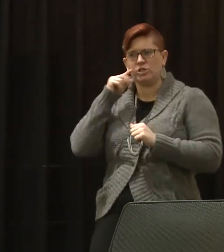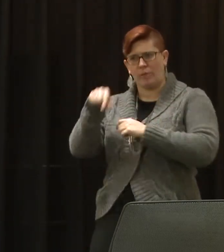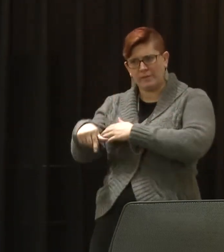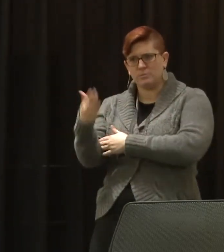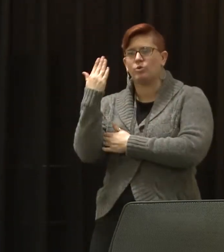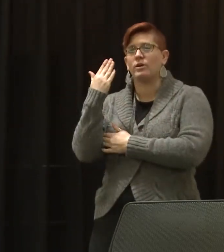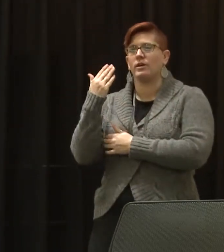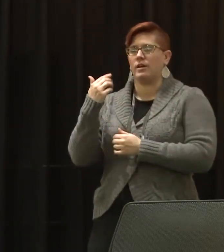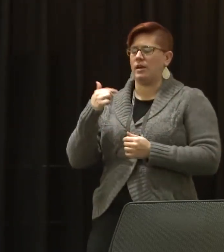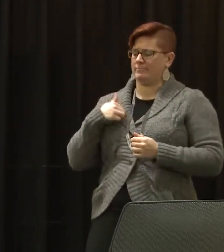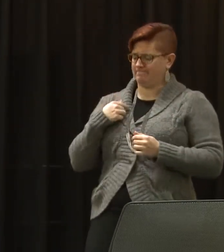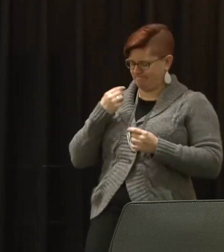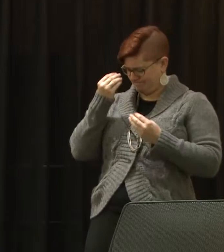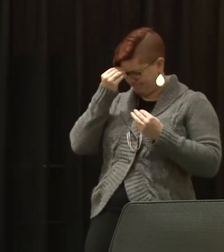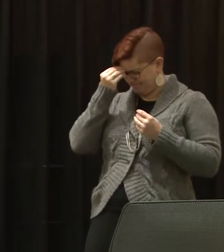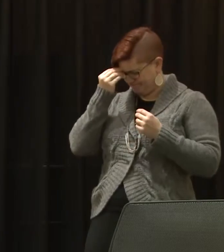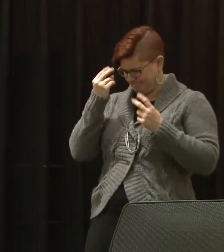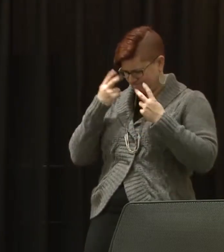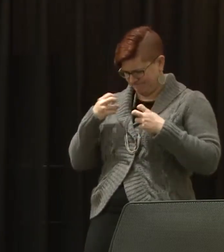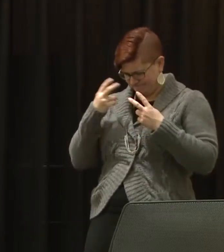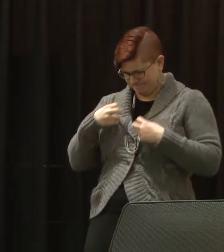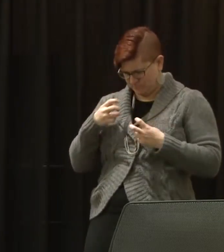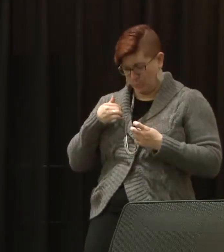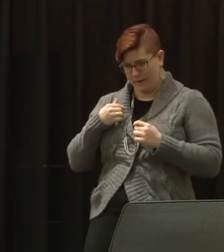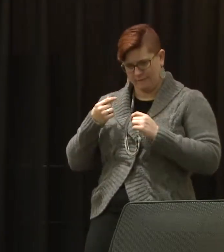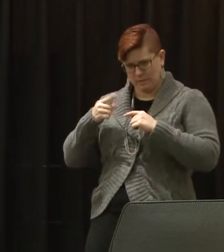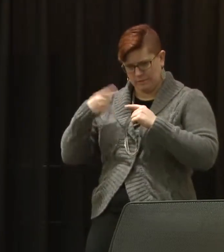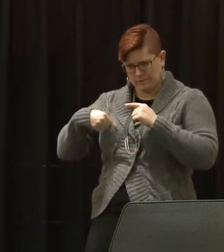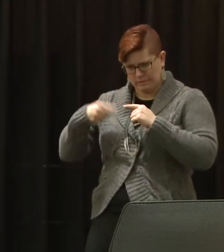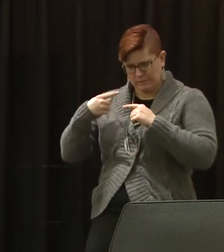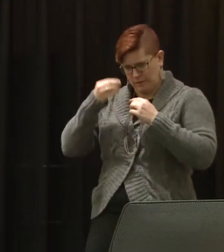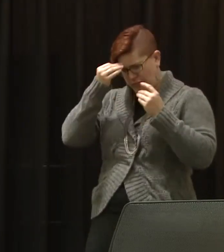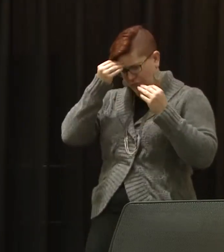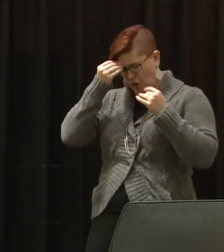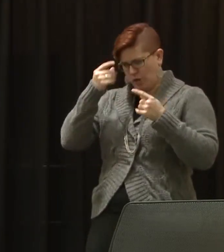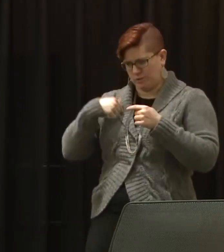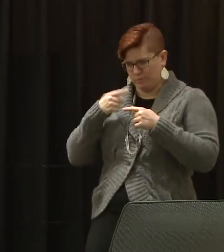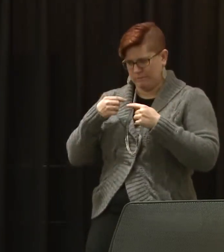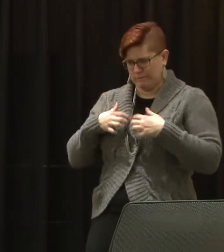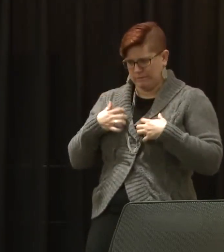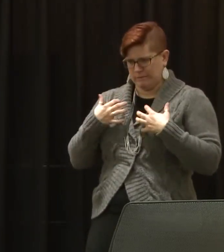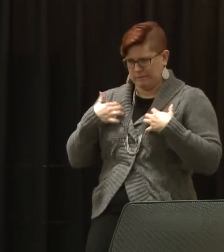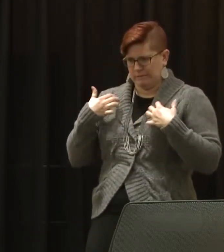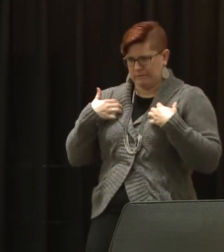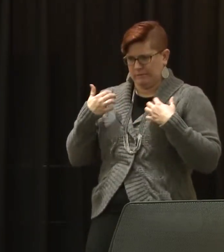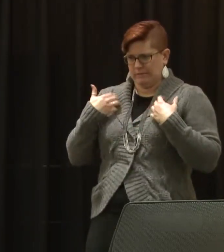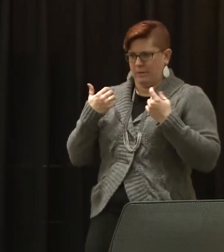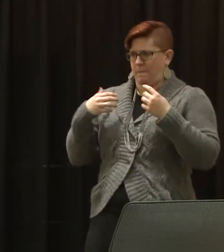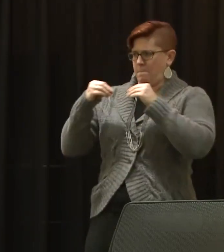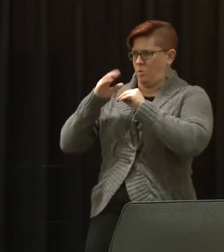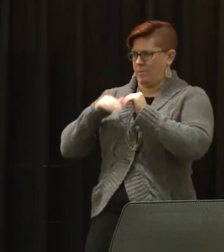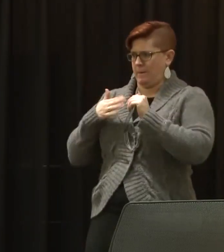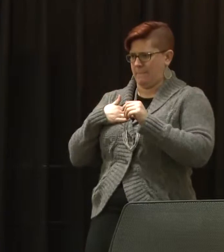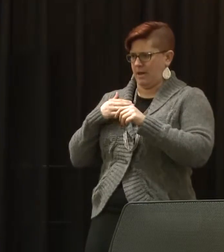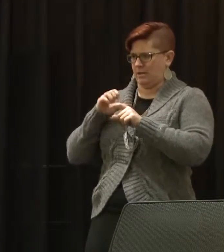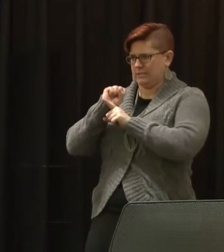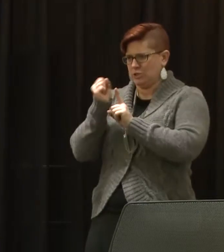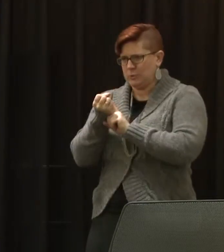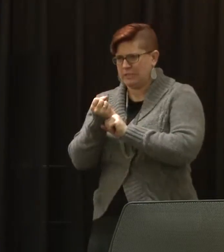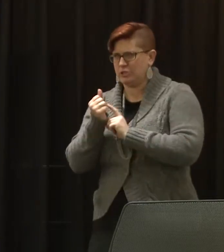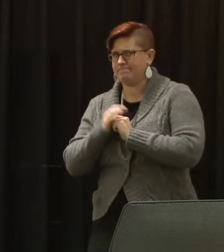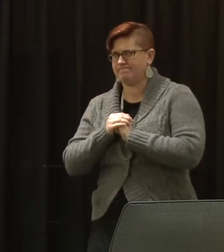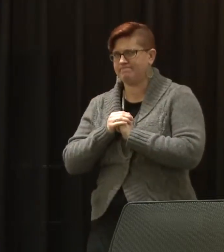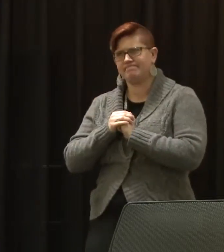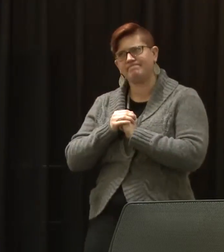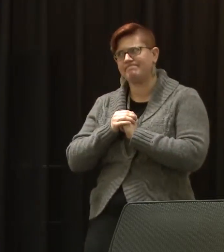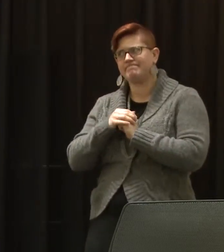usual self-diagnostic, looking for racing thoughts, checking to see if I have growing rage that is not proportional to my situation. I